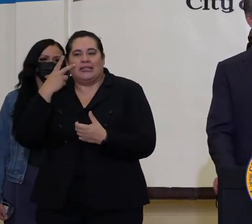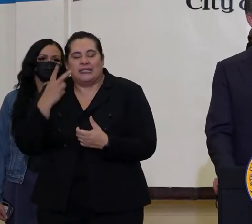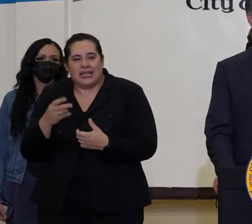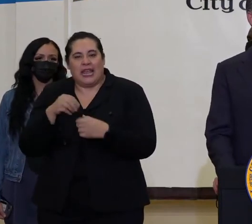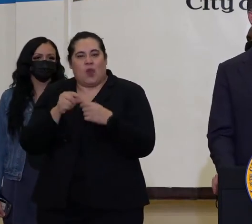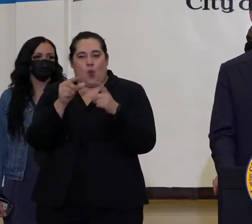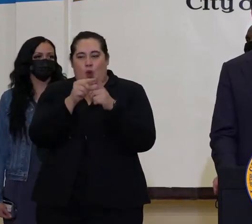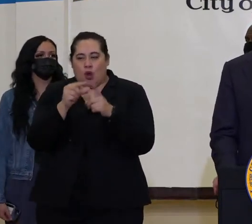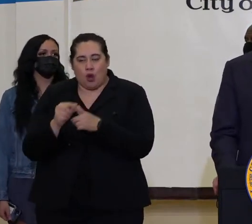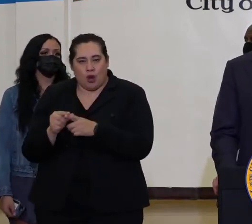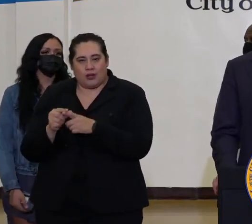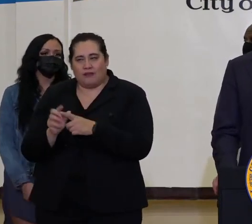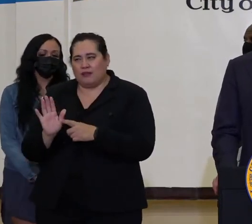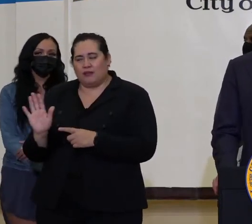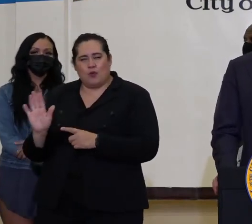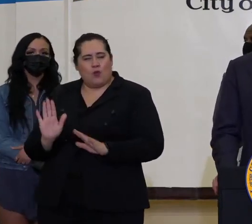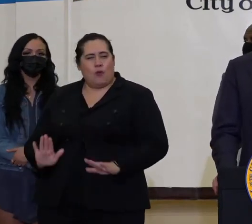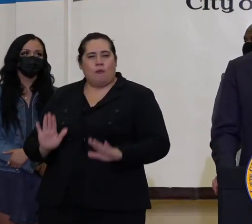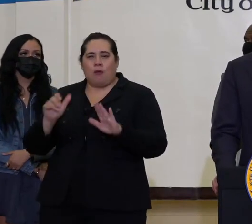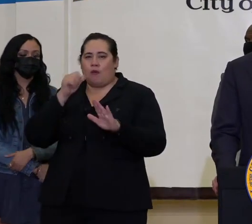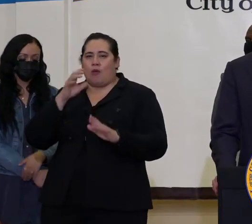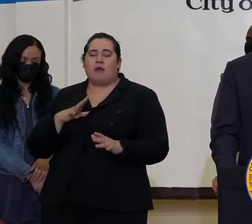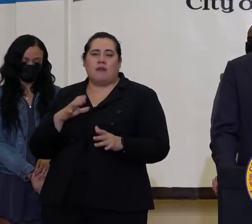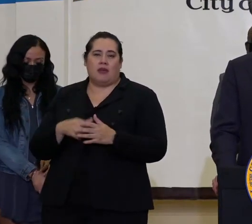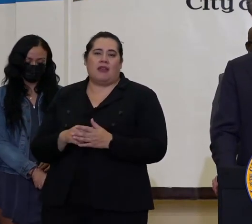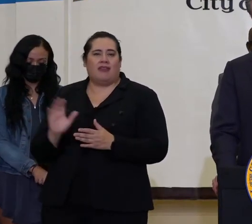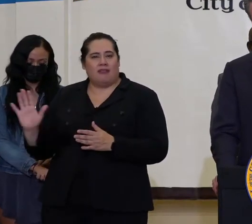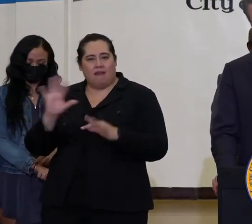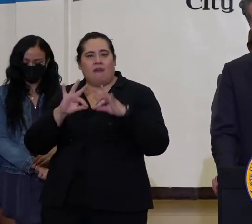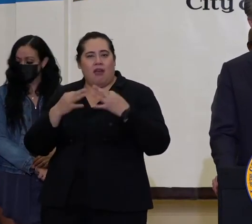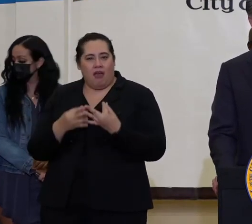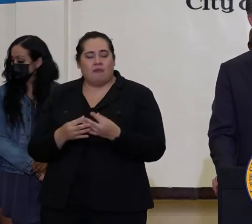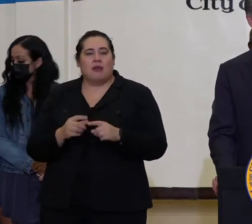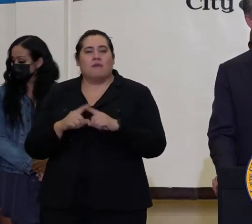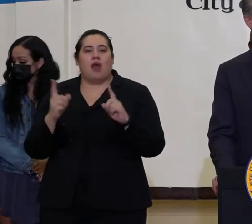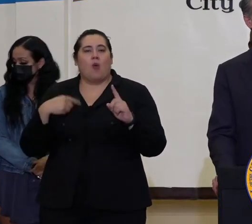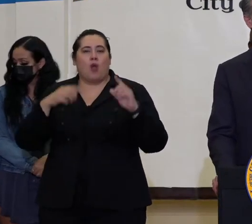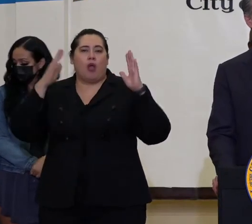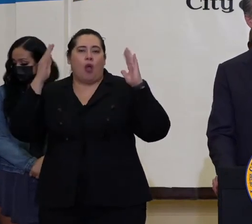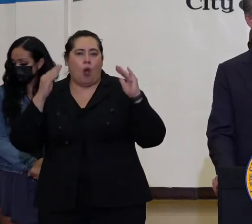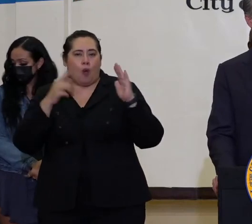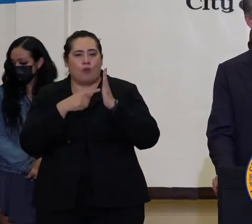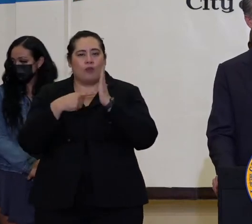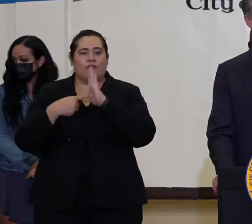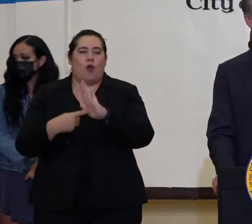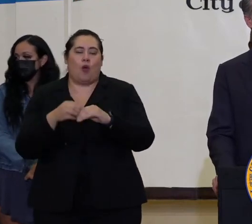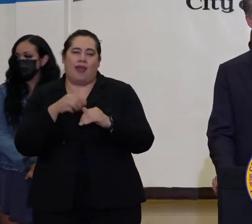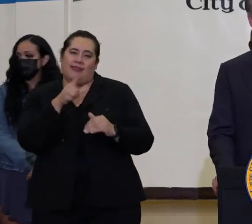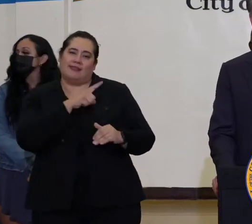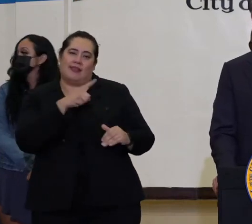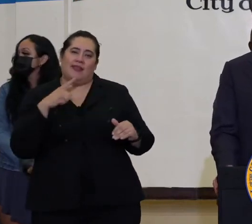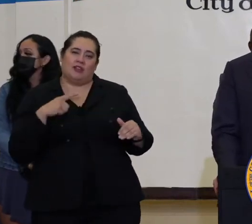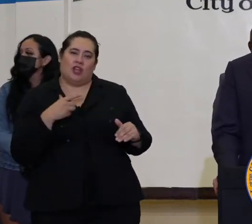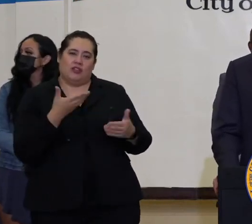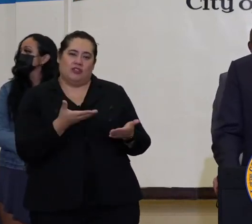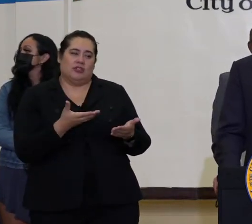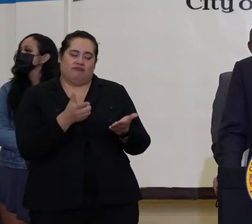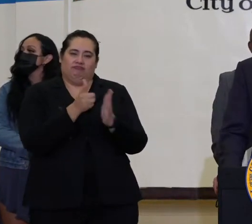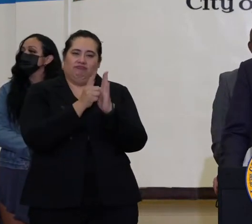in the words of these two remarkable women and their families, but we hope reflected in this legislation.